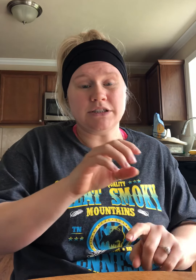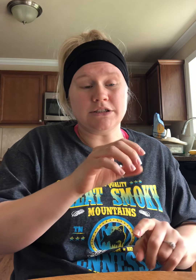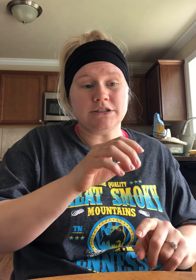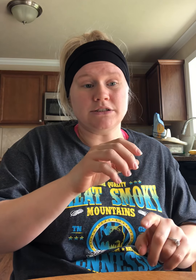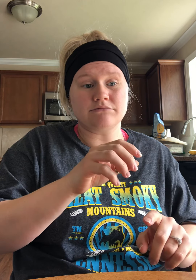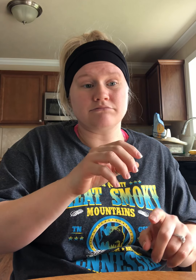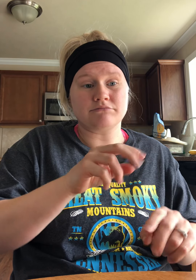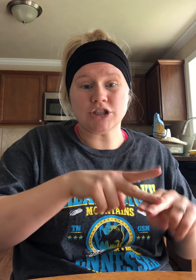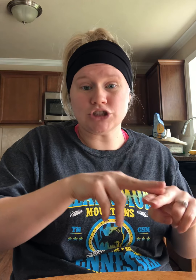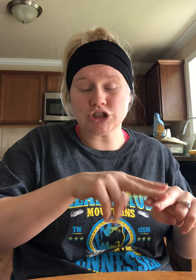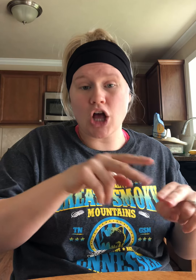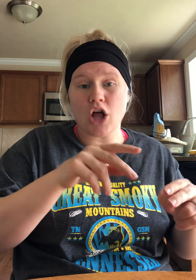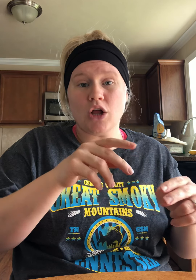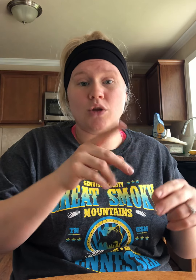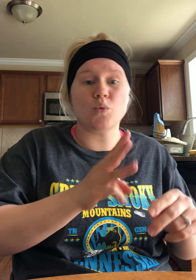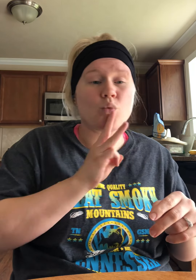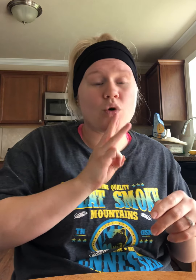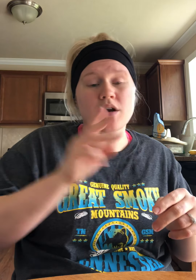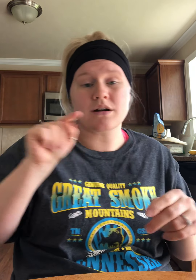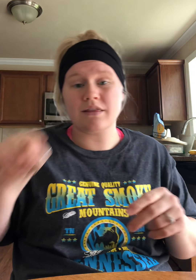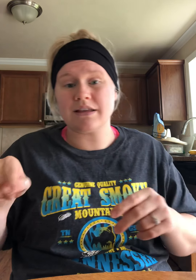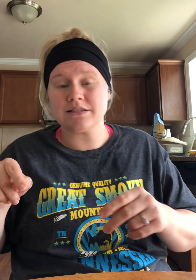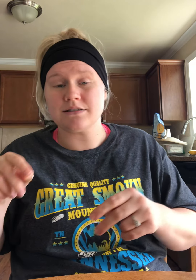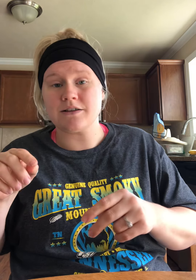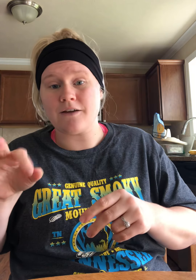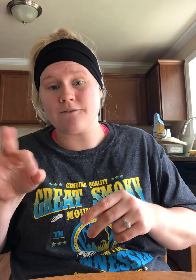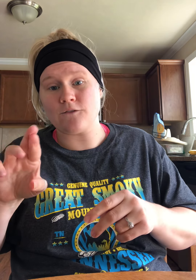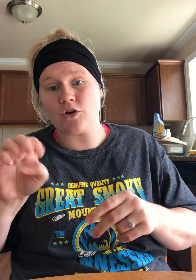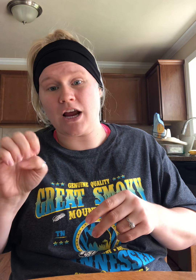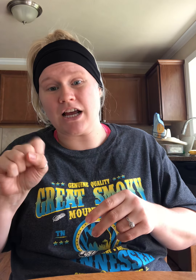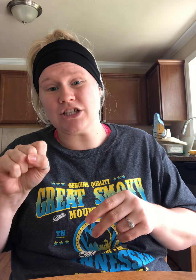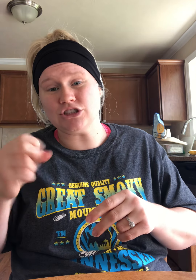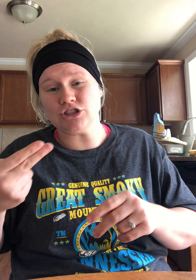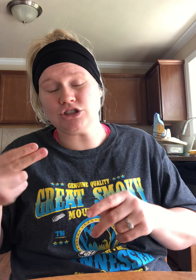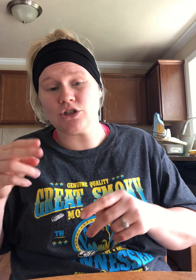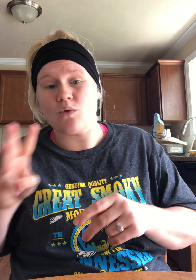your testable explanation could be salt water